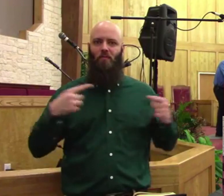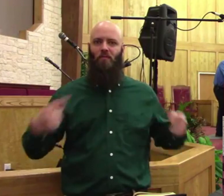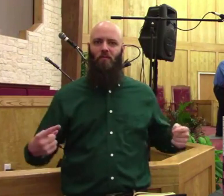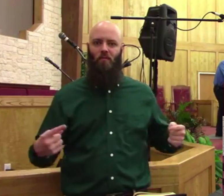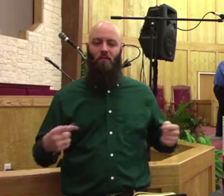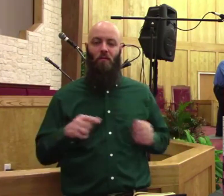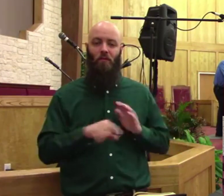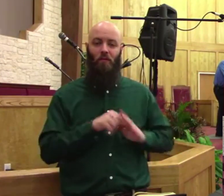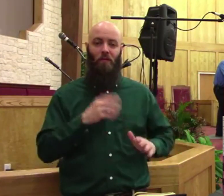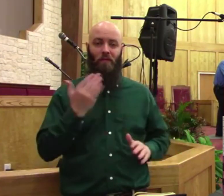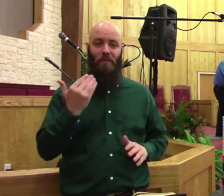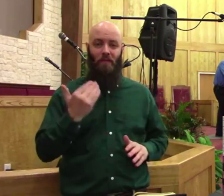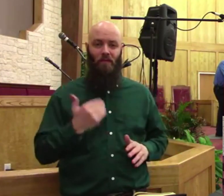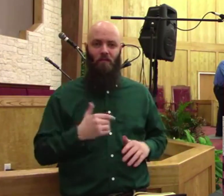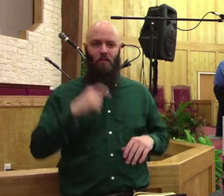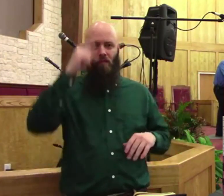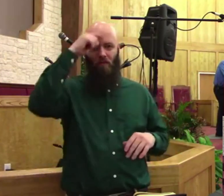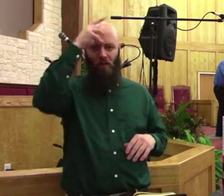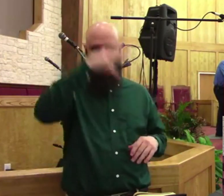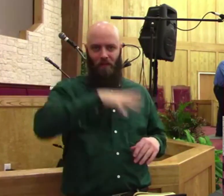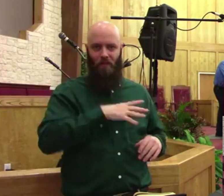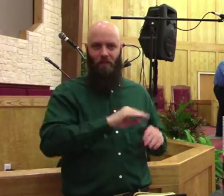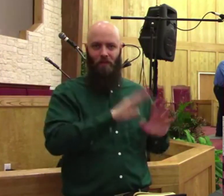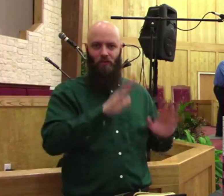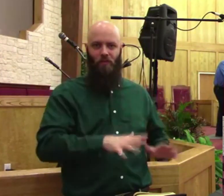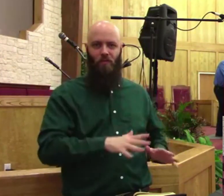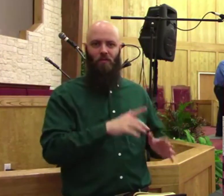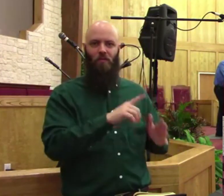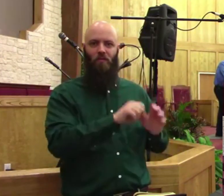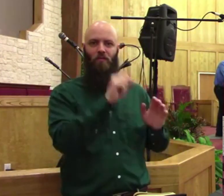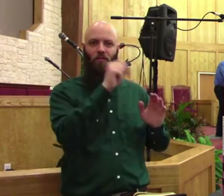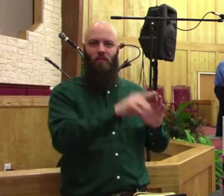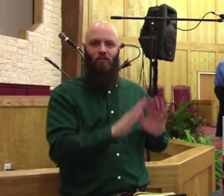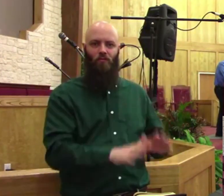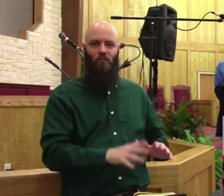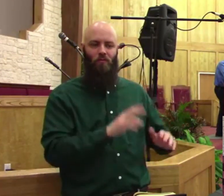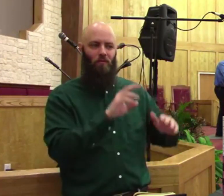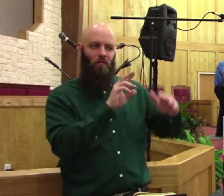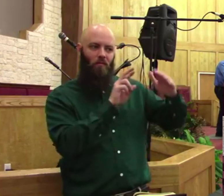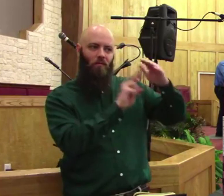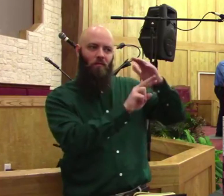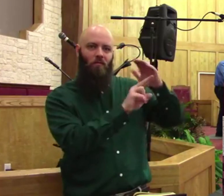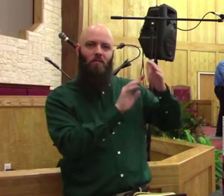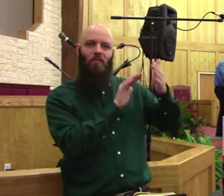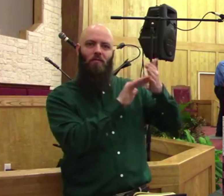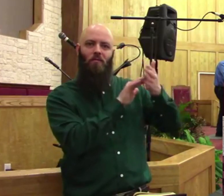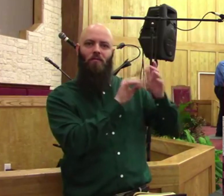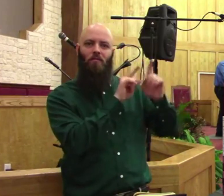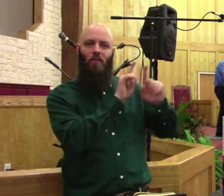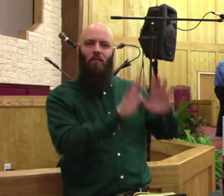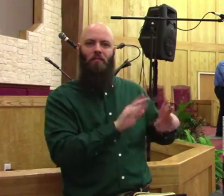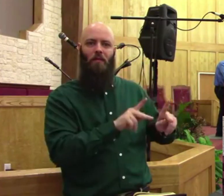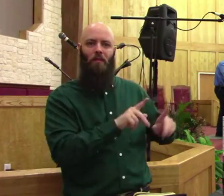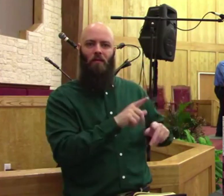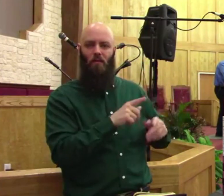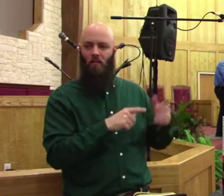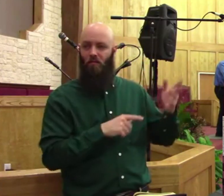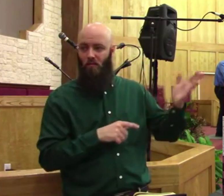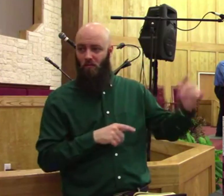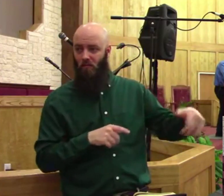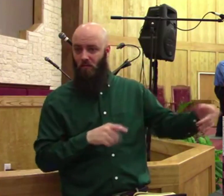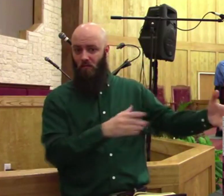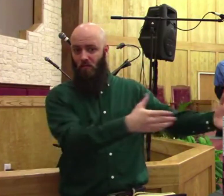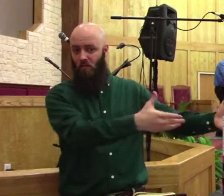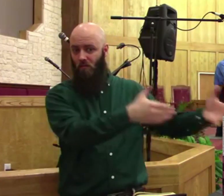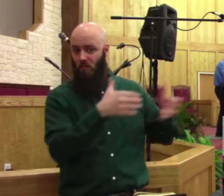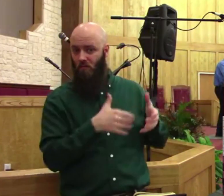verse 15, the wise men and enchanters have been brought in before me to read this writing and make known to me its interpretation, but